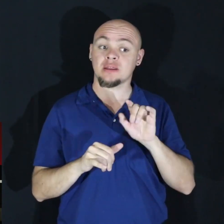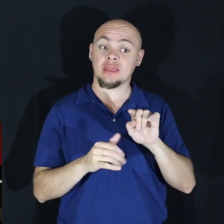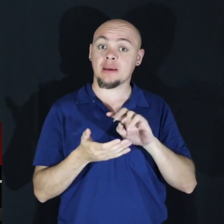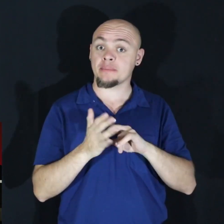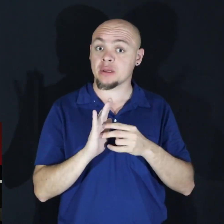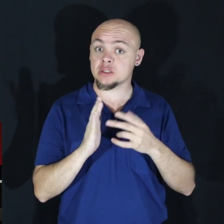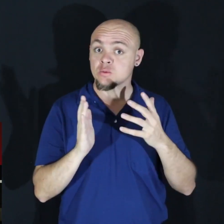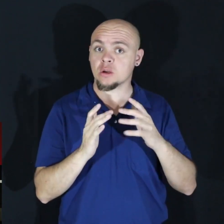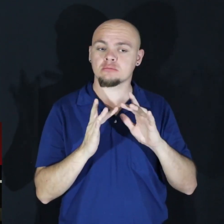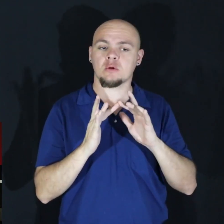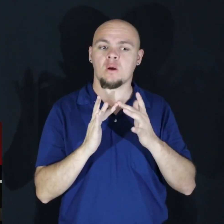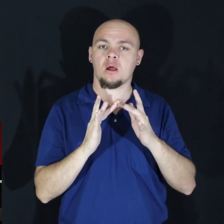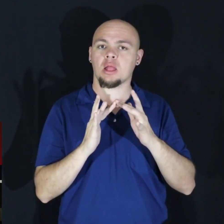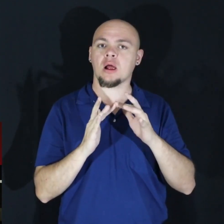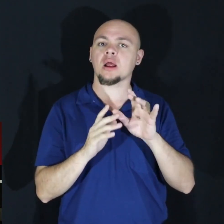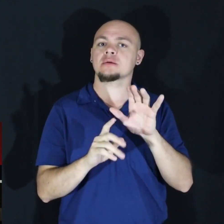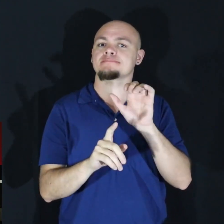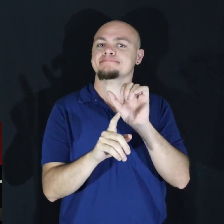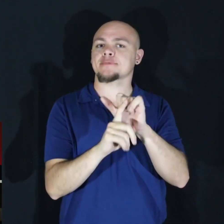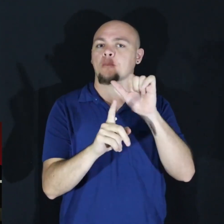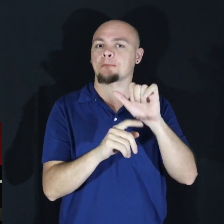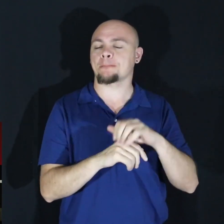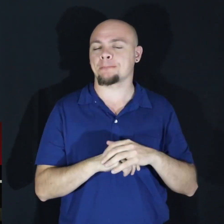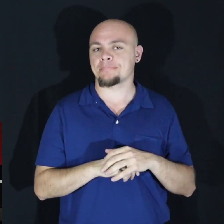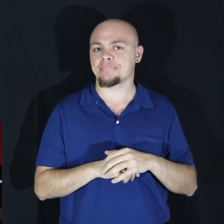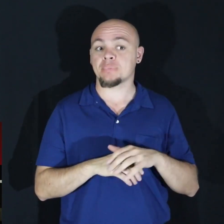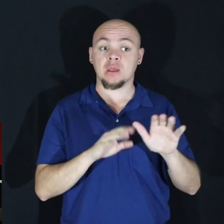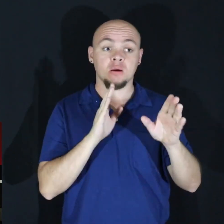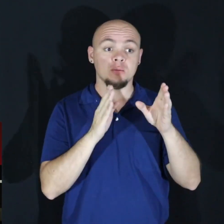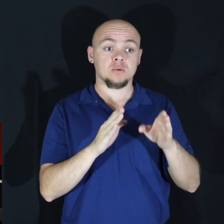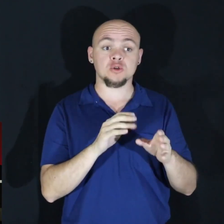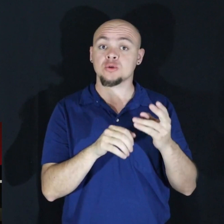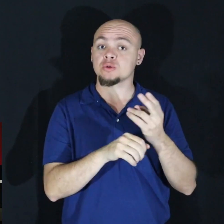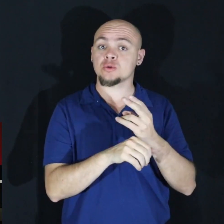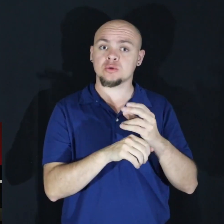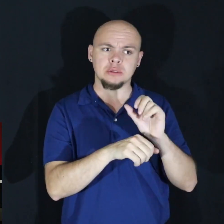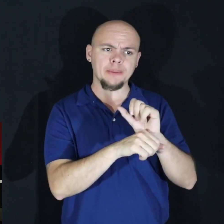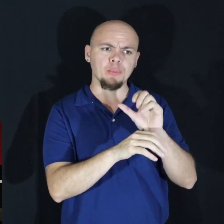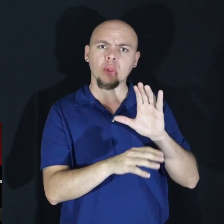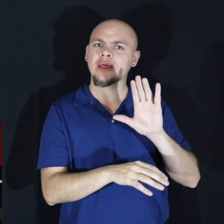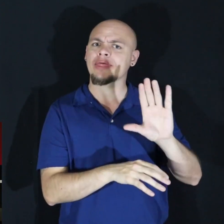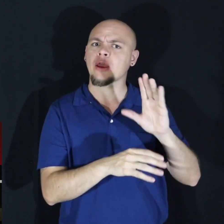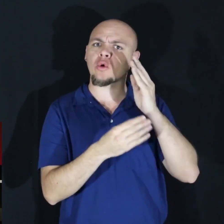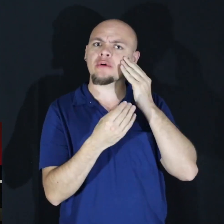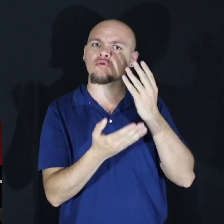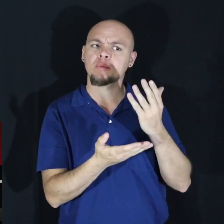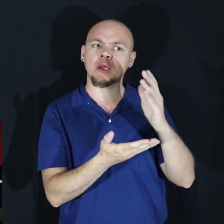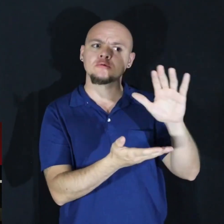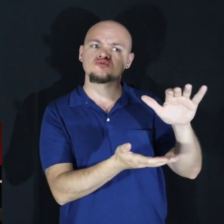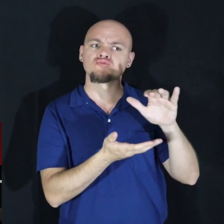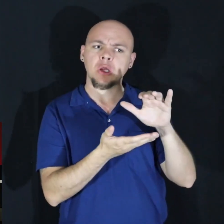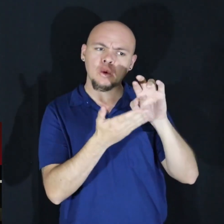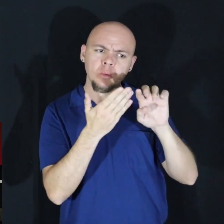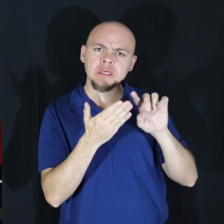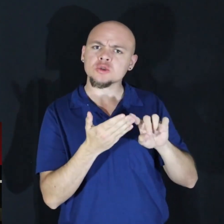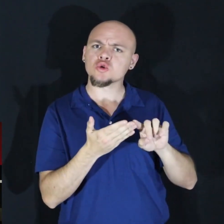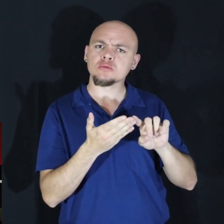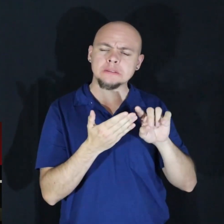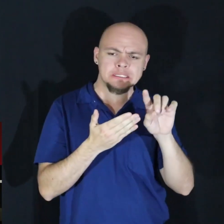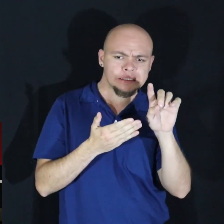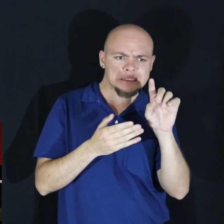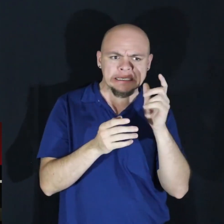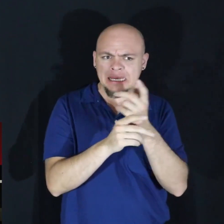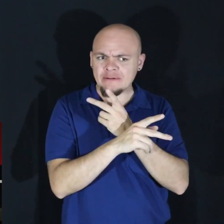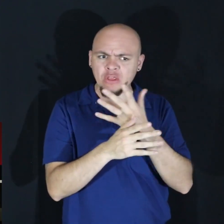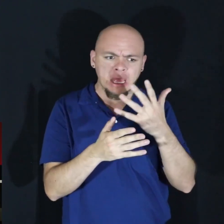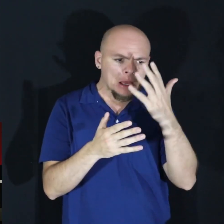for an online con scheme. Someone finds an employee at the organization, and they do what they do. They research their mark. They find out